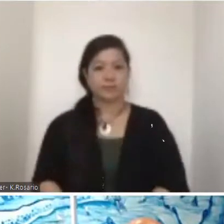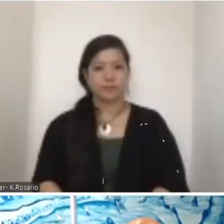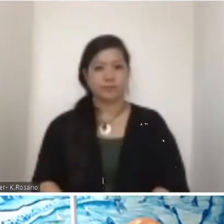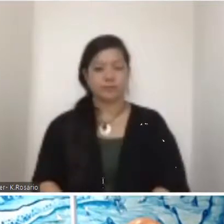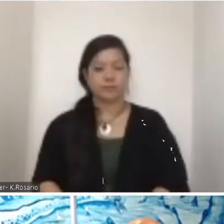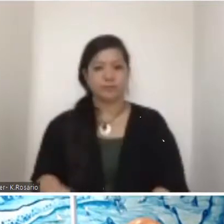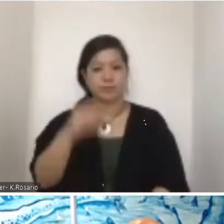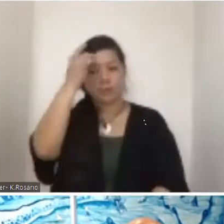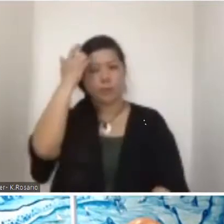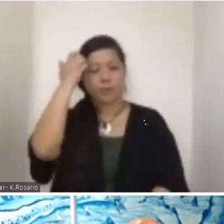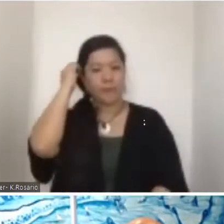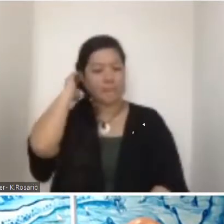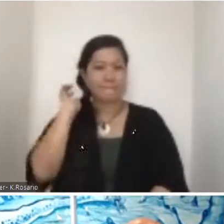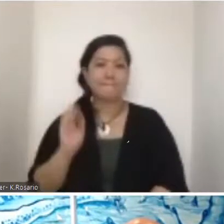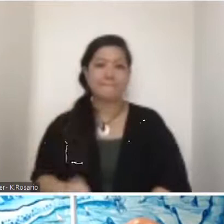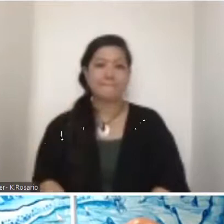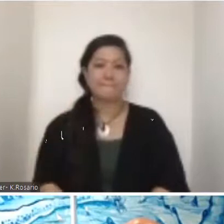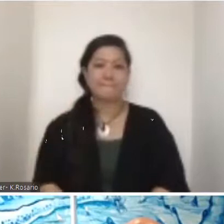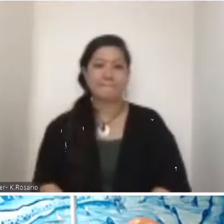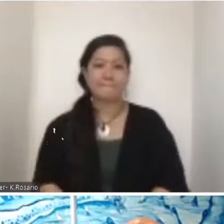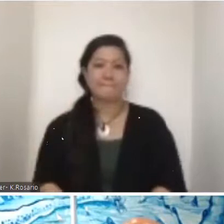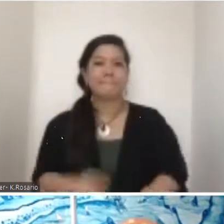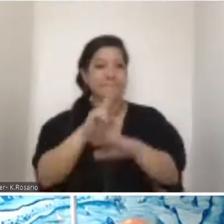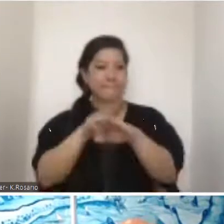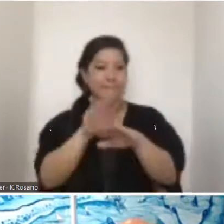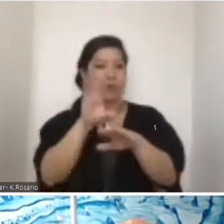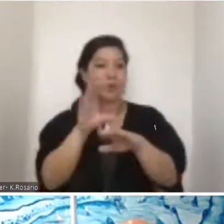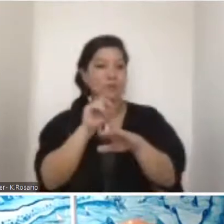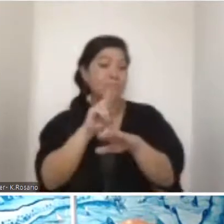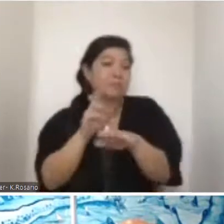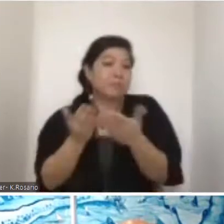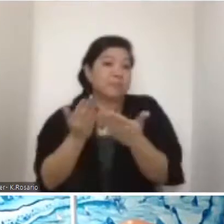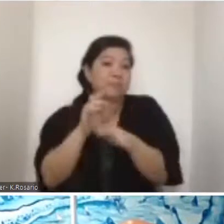definitely shooting for getting to somewhat of a normal Christmas.